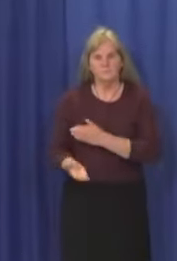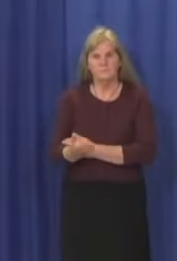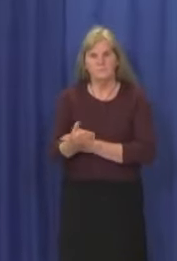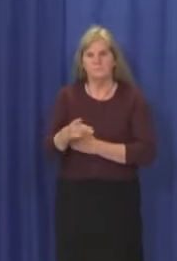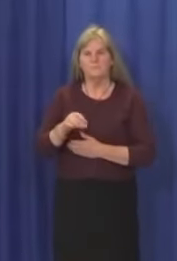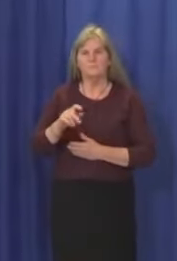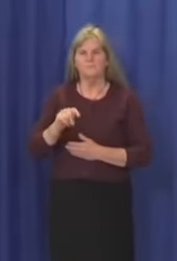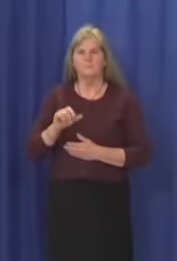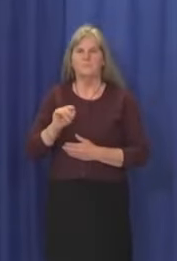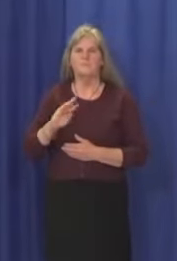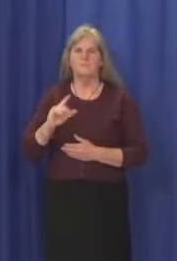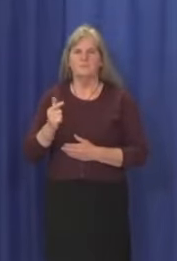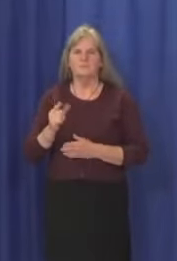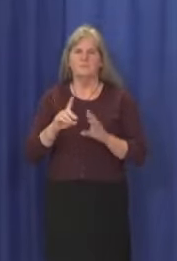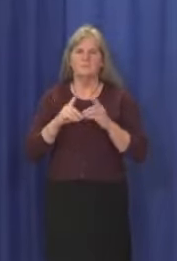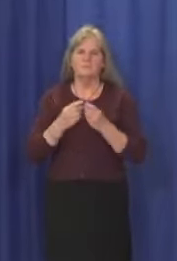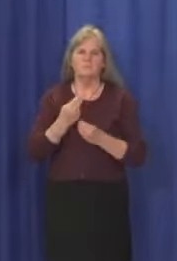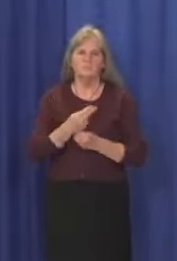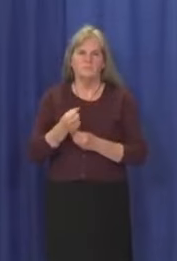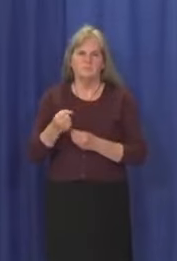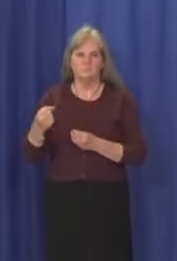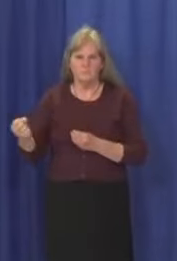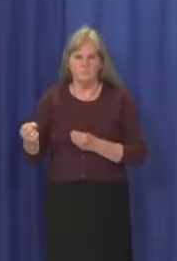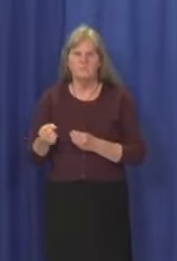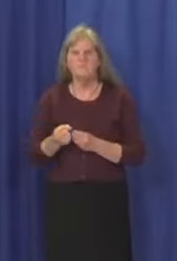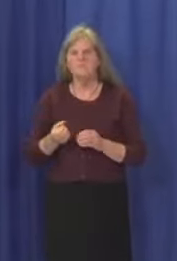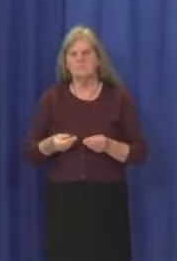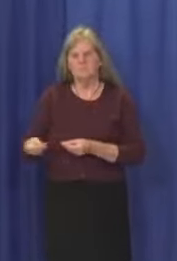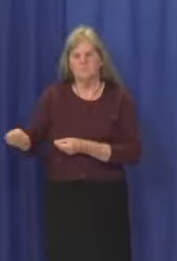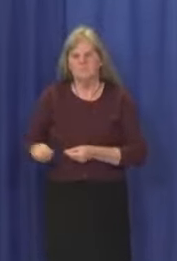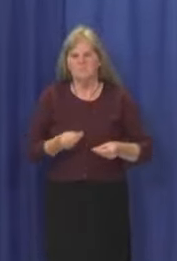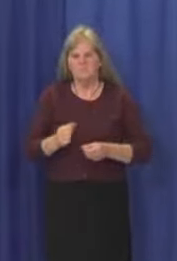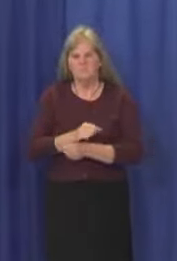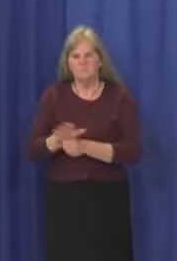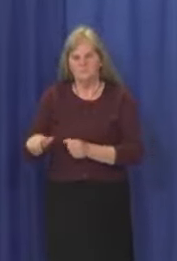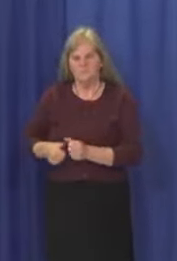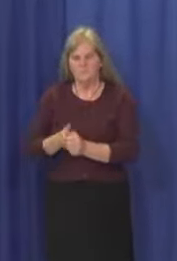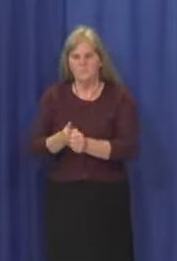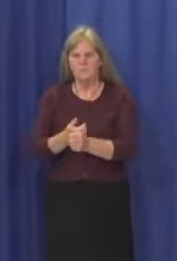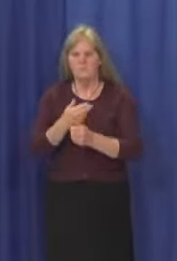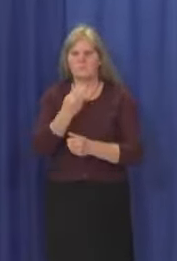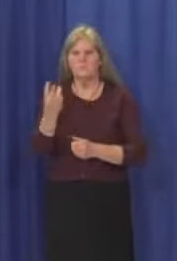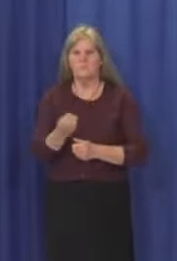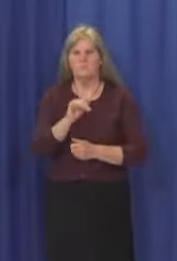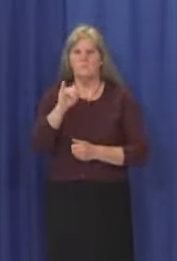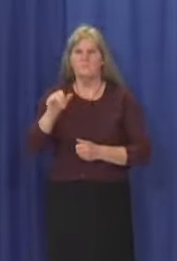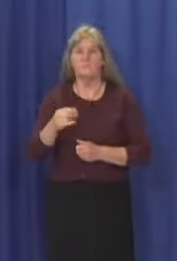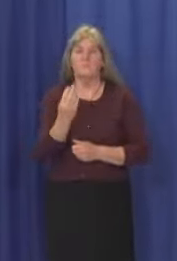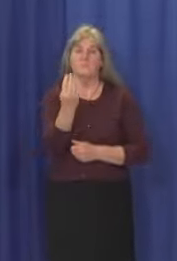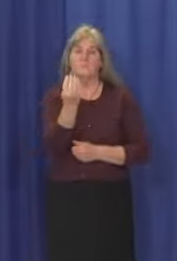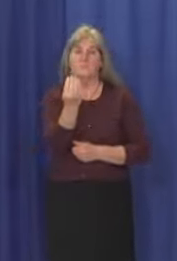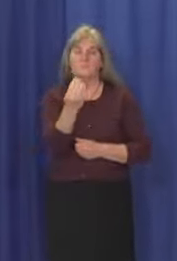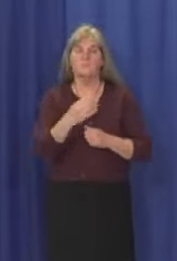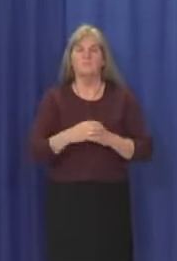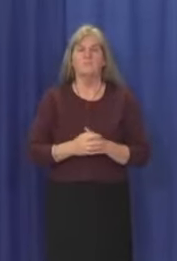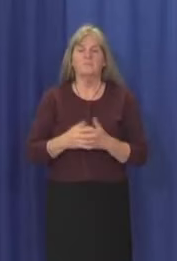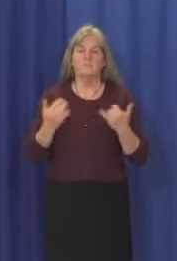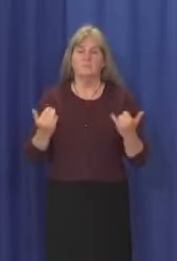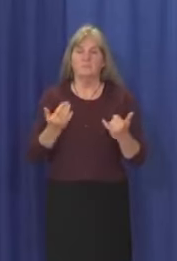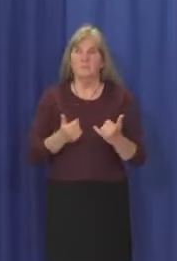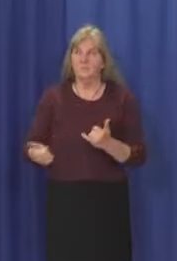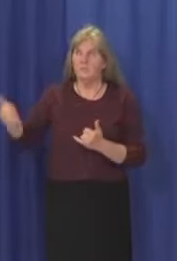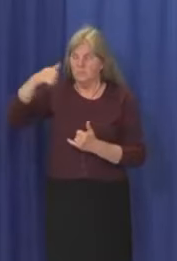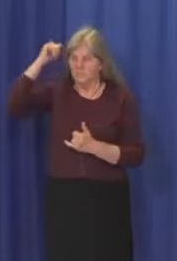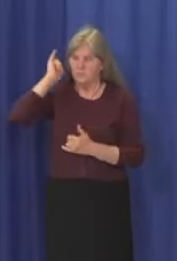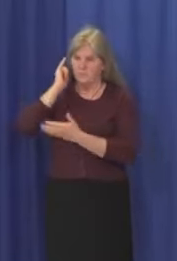Good morning. I'm Pat Living with the Department of Health and Social Services and your moderator for the COVID-19 update for Wednesday, July 14th. We are joined today by